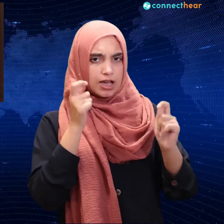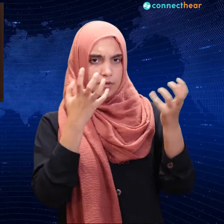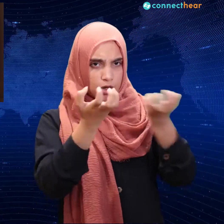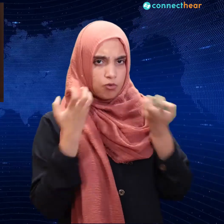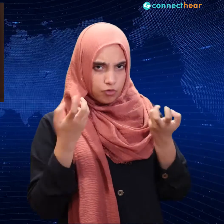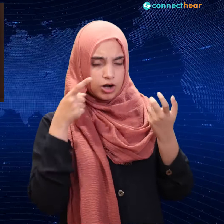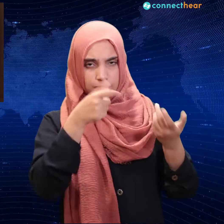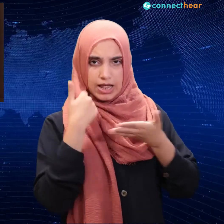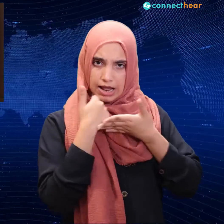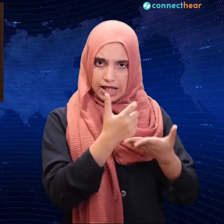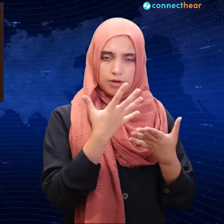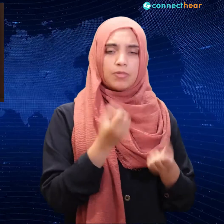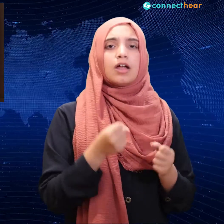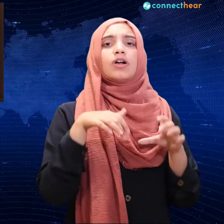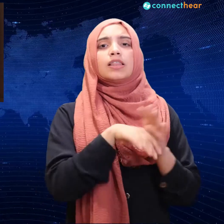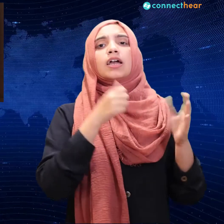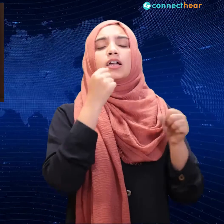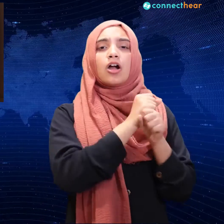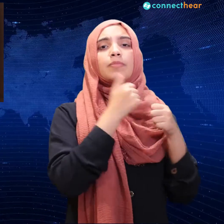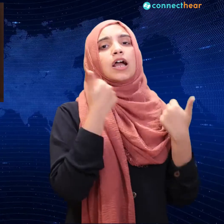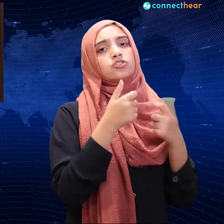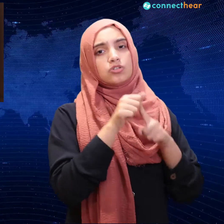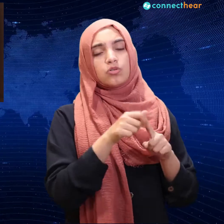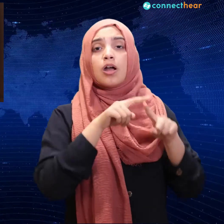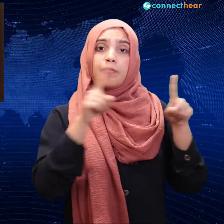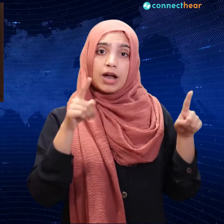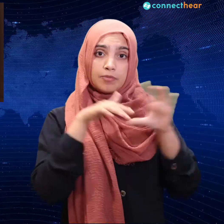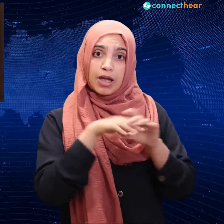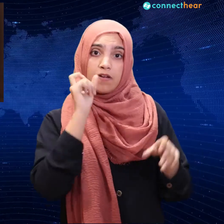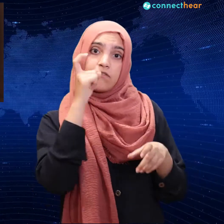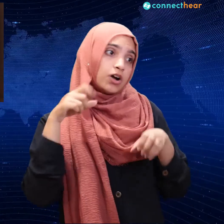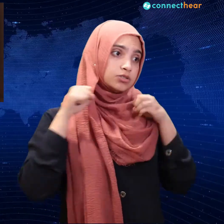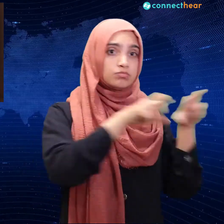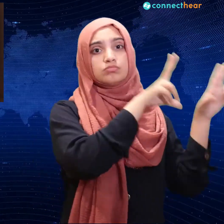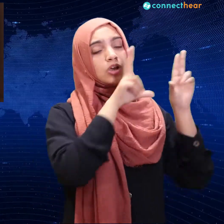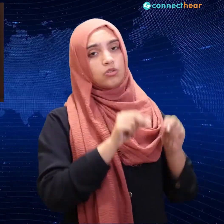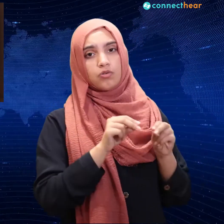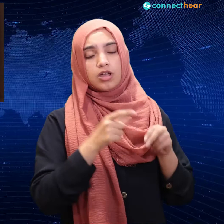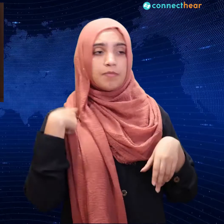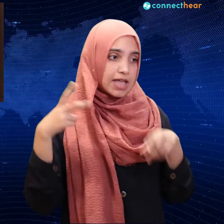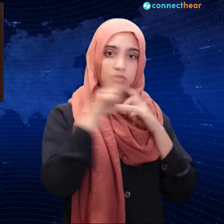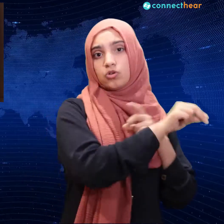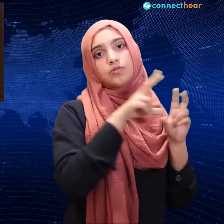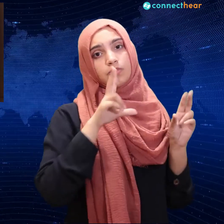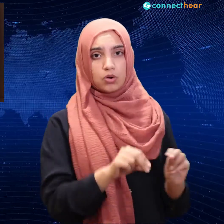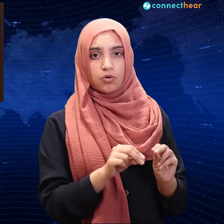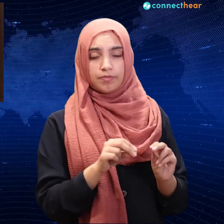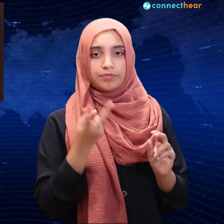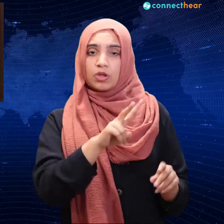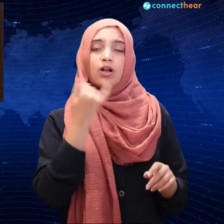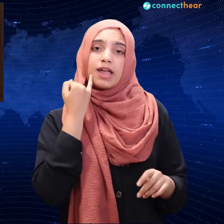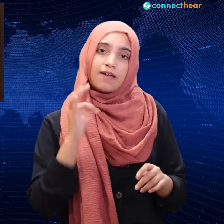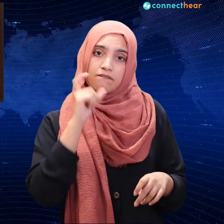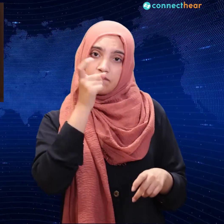and inclusive government, except take military action. Because military action, it cost Pakistan a lot. We said